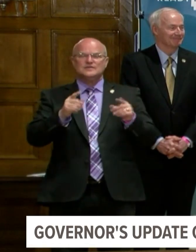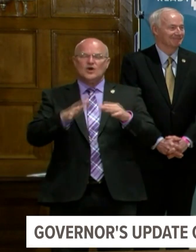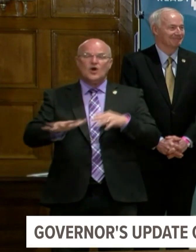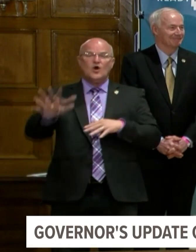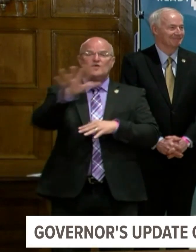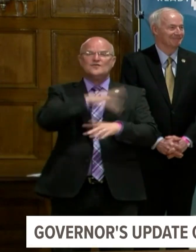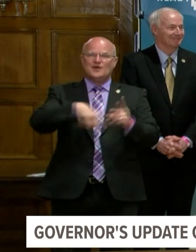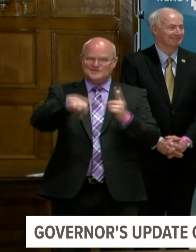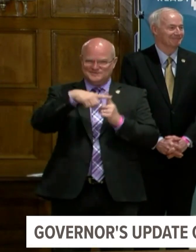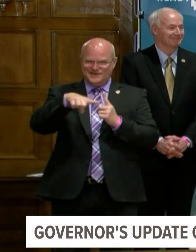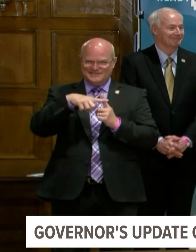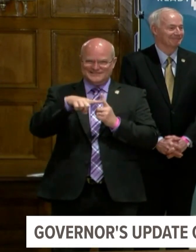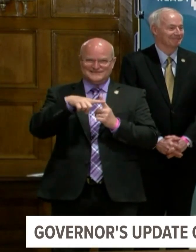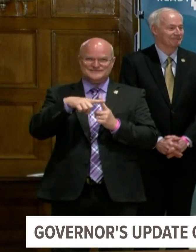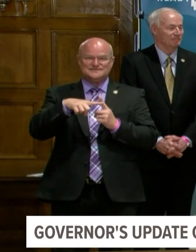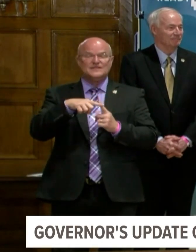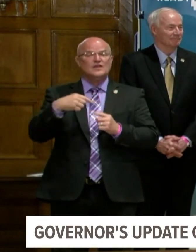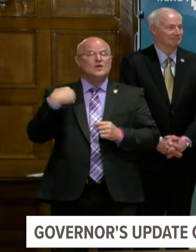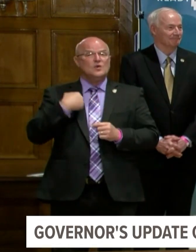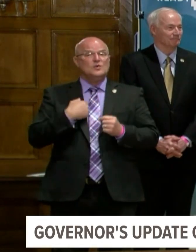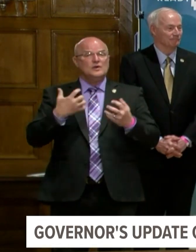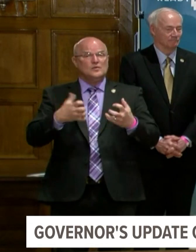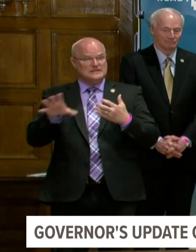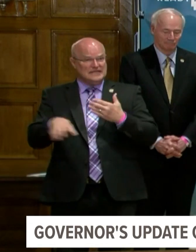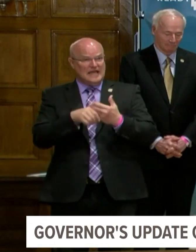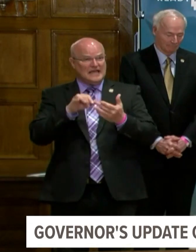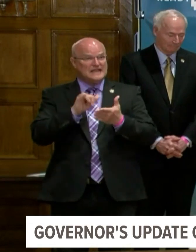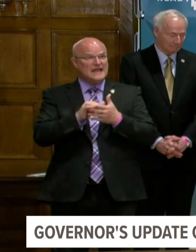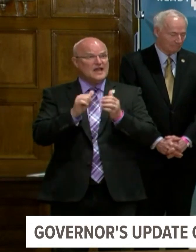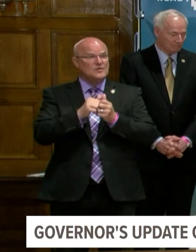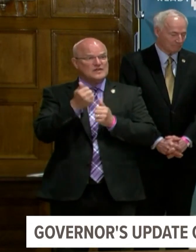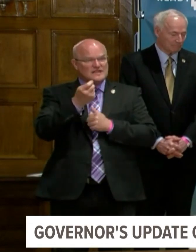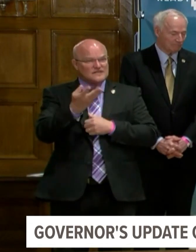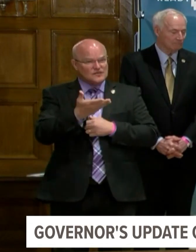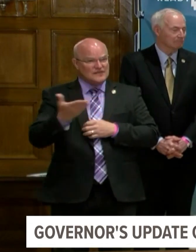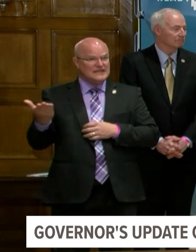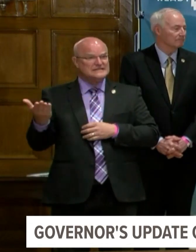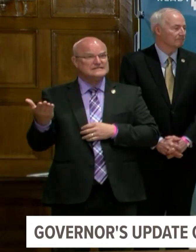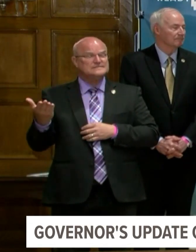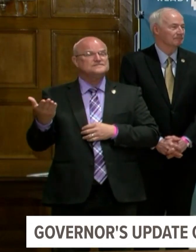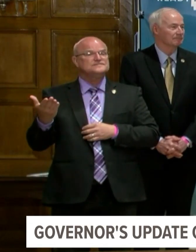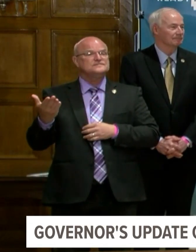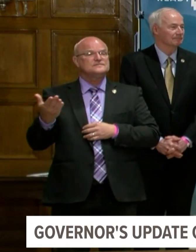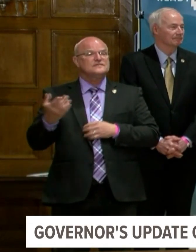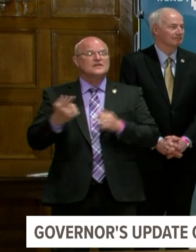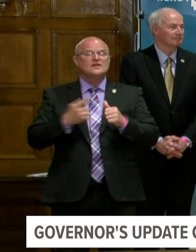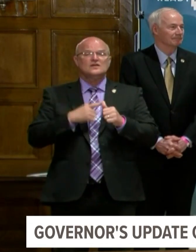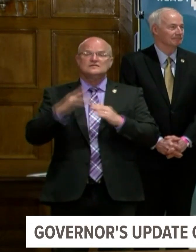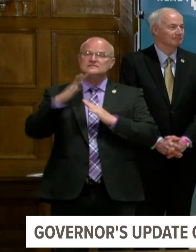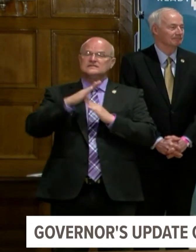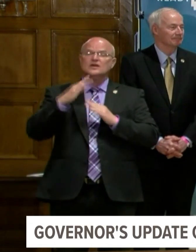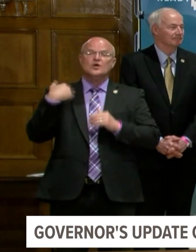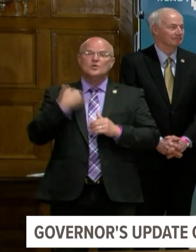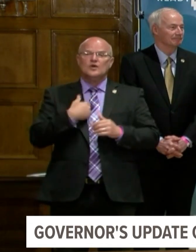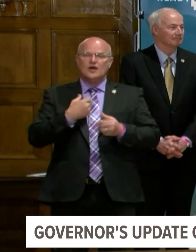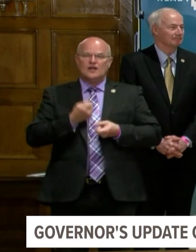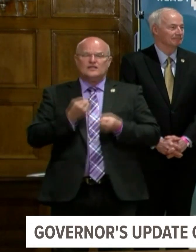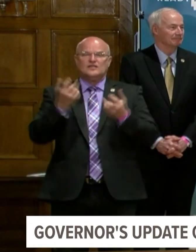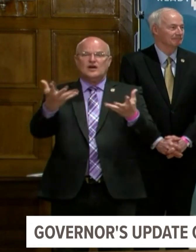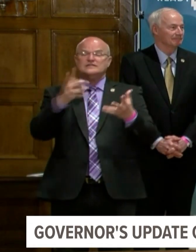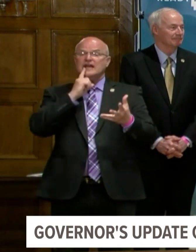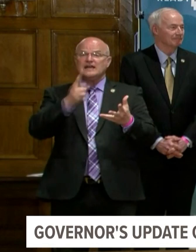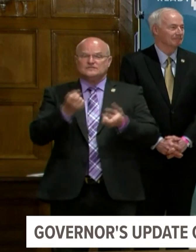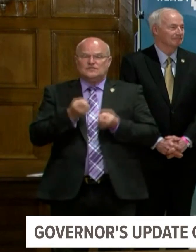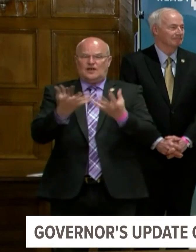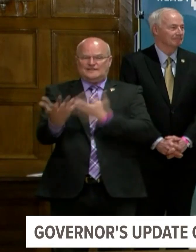overall quite positive. And we'd just like to add to that with a couple of points. First and foremost, we are launching,